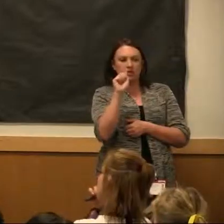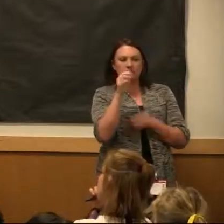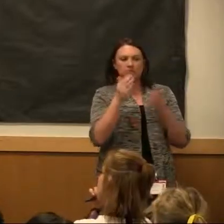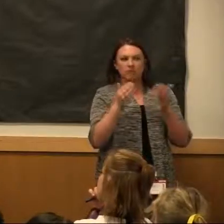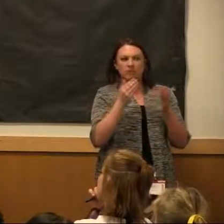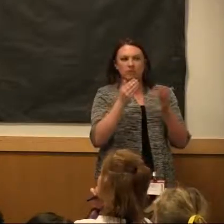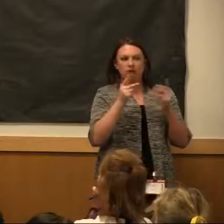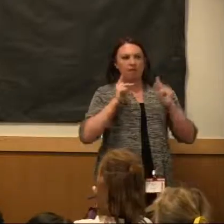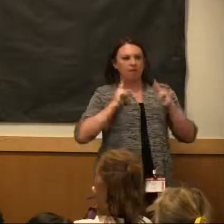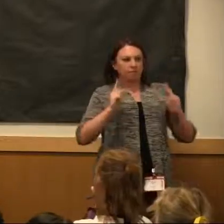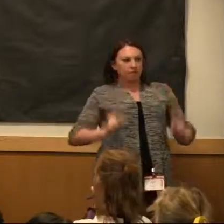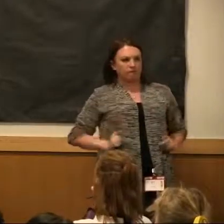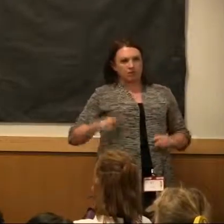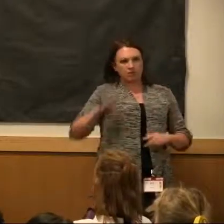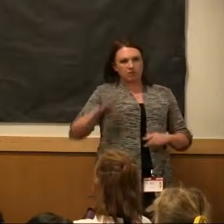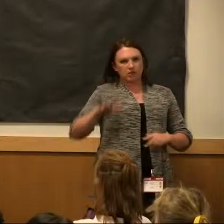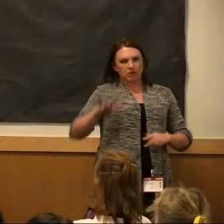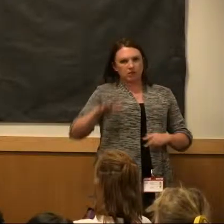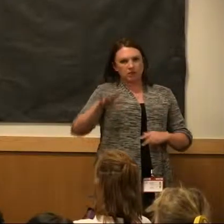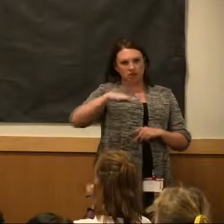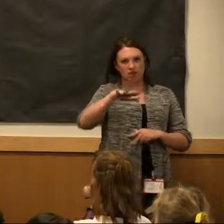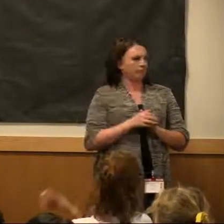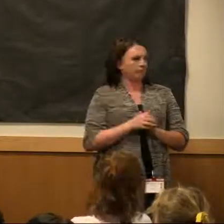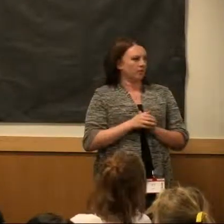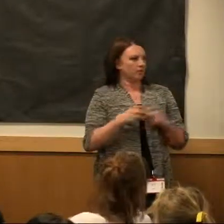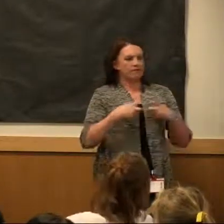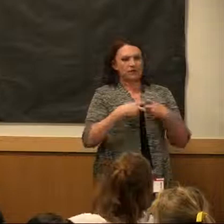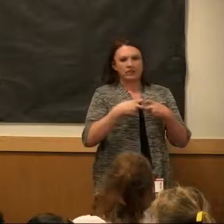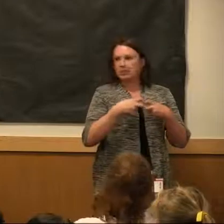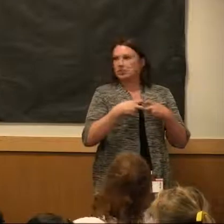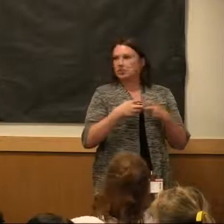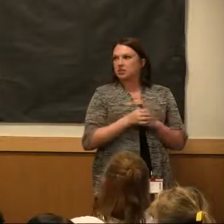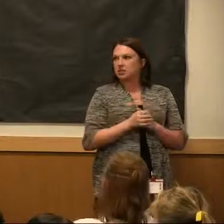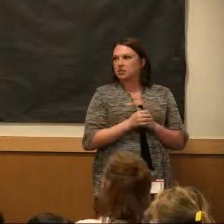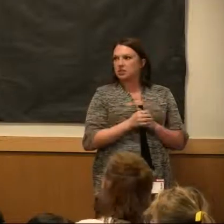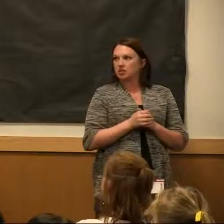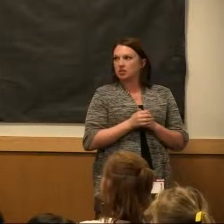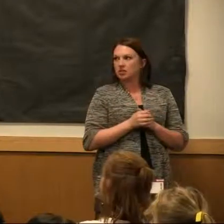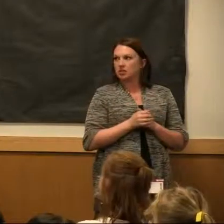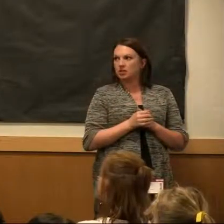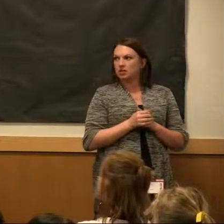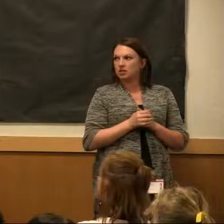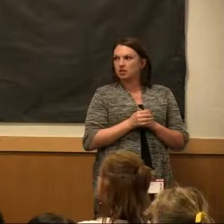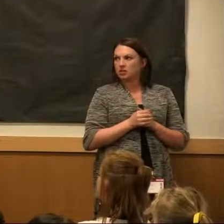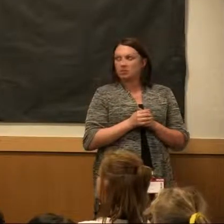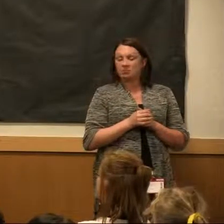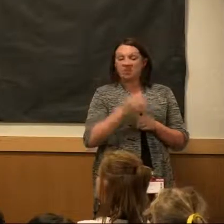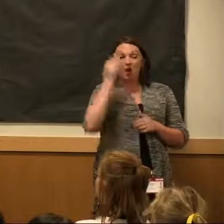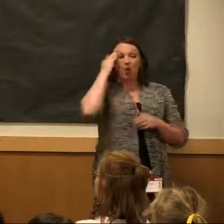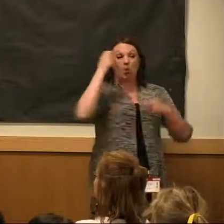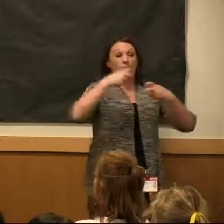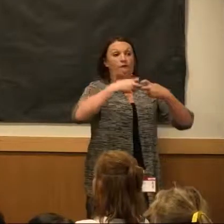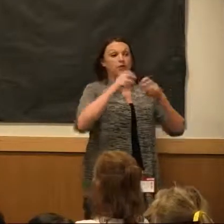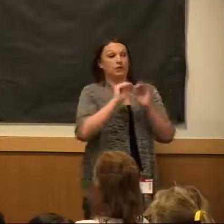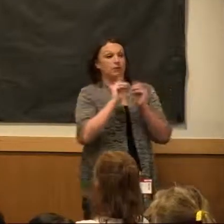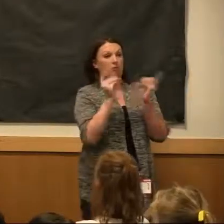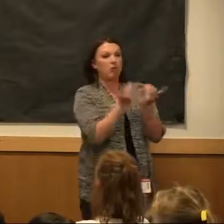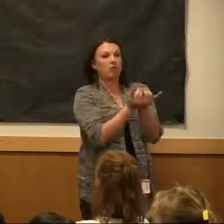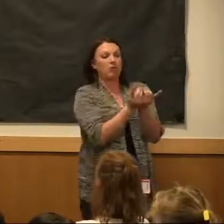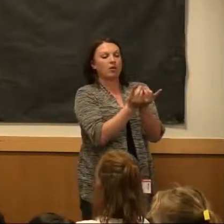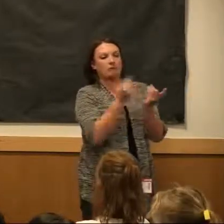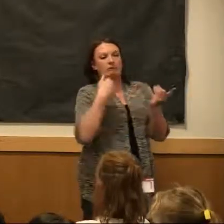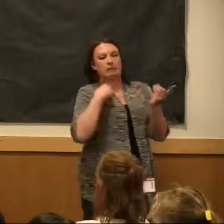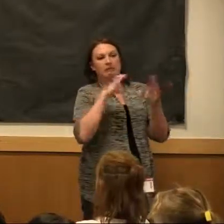physics area. I don't know if we have a robotics team per se. I know that in our physics department, we have